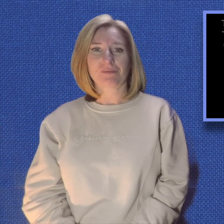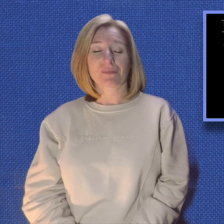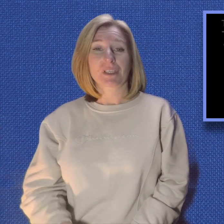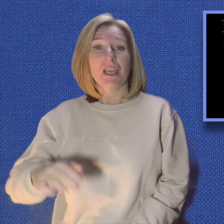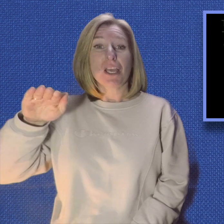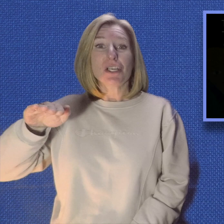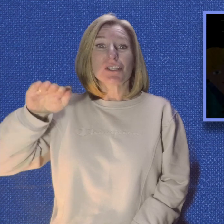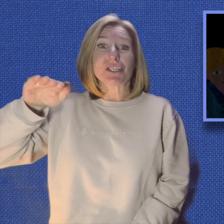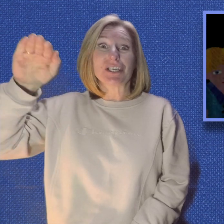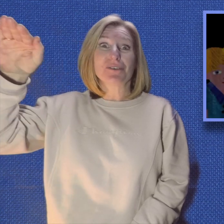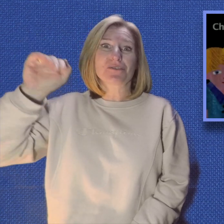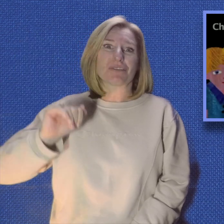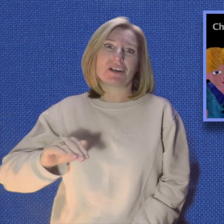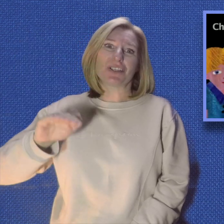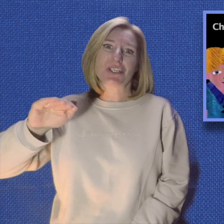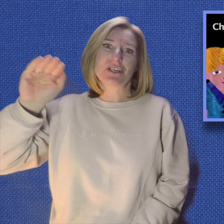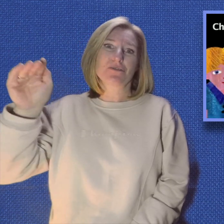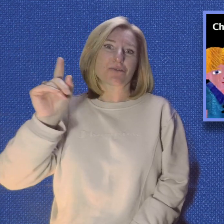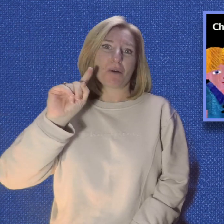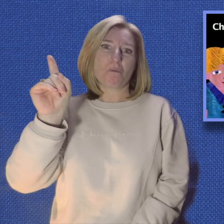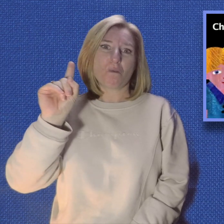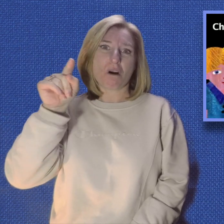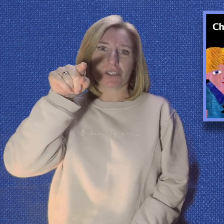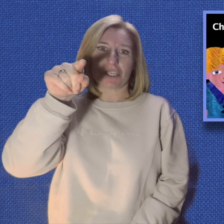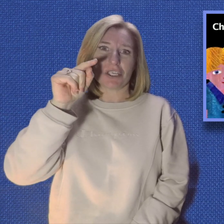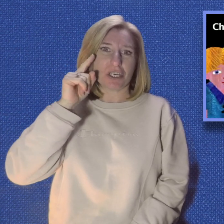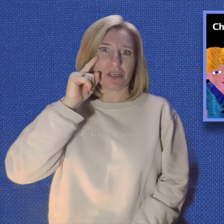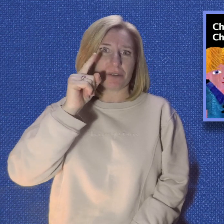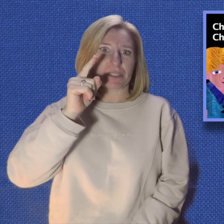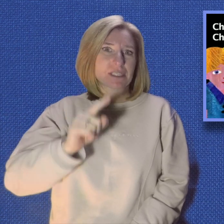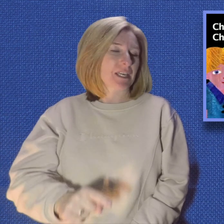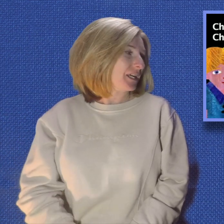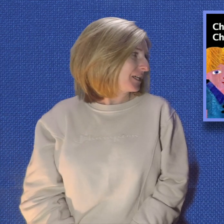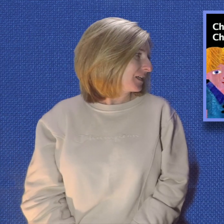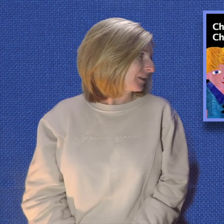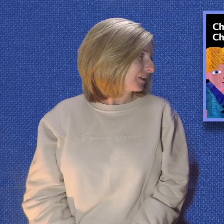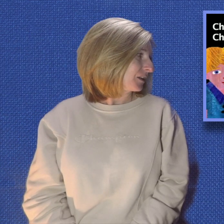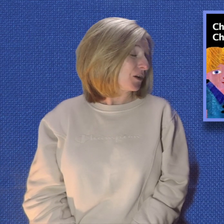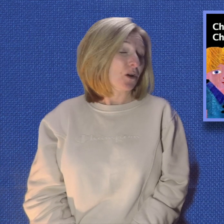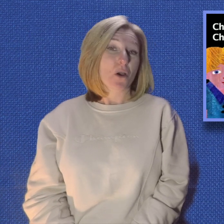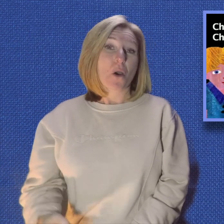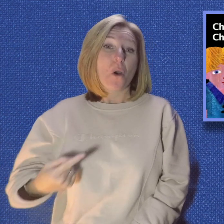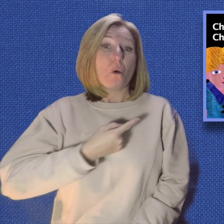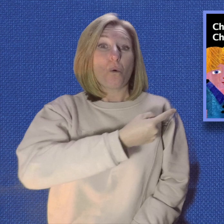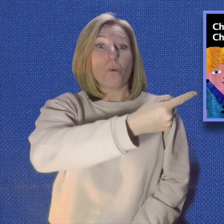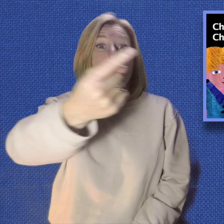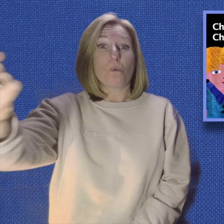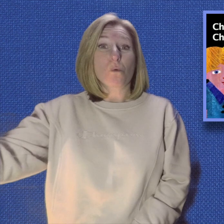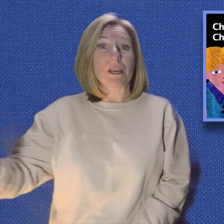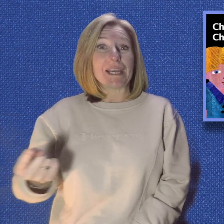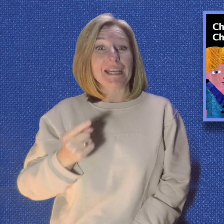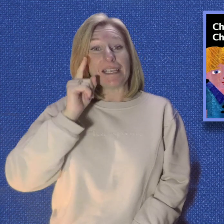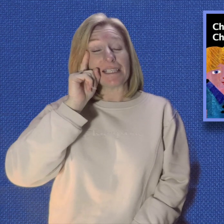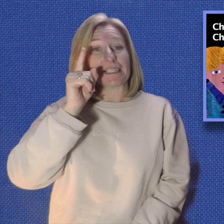Children, children, what do you see? I see